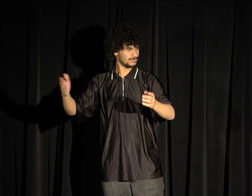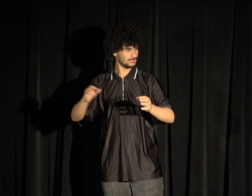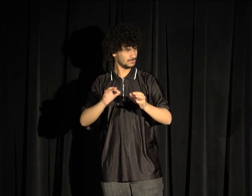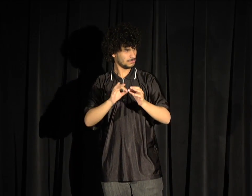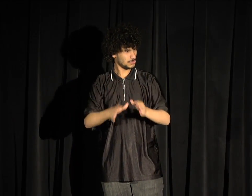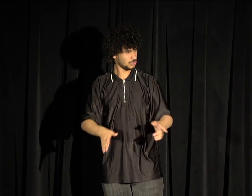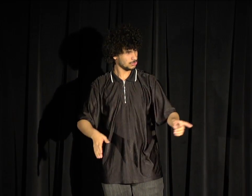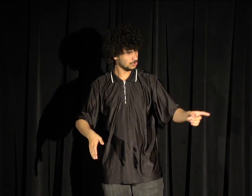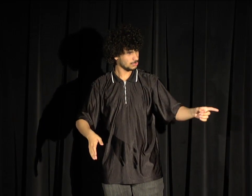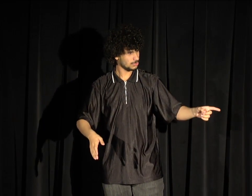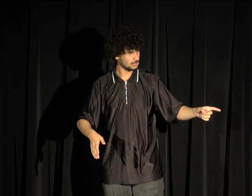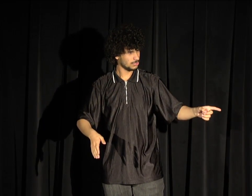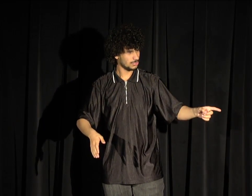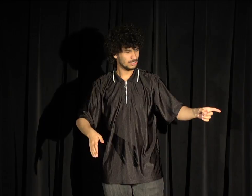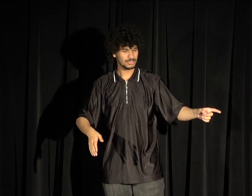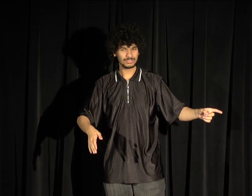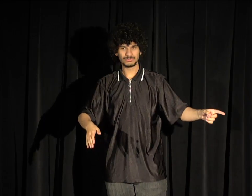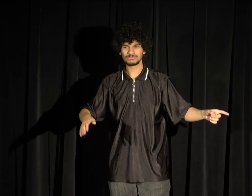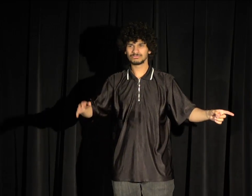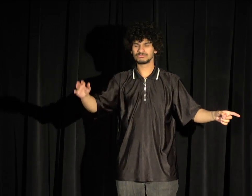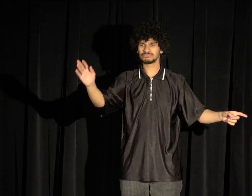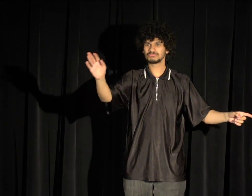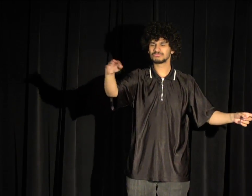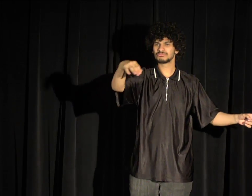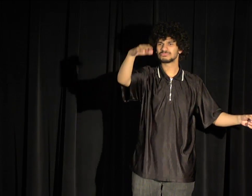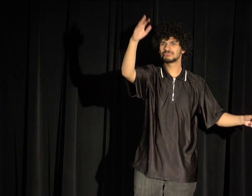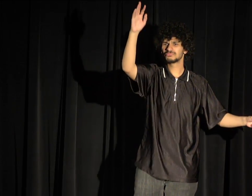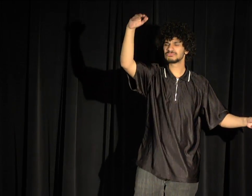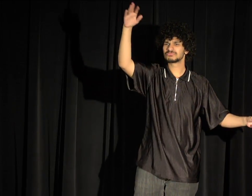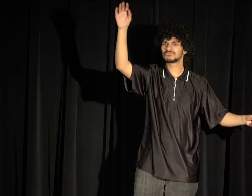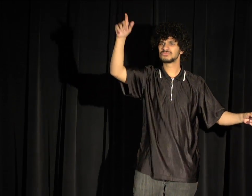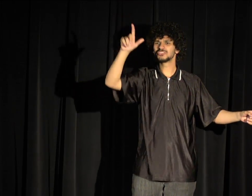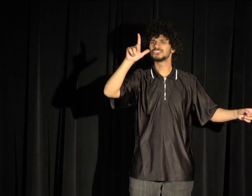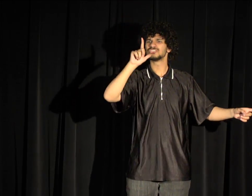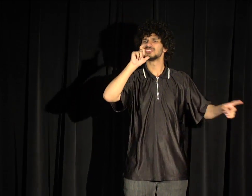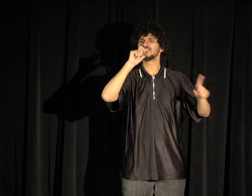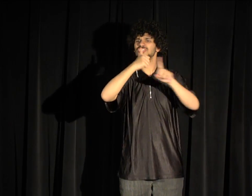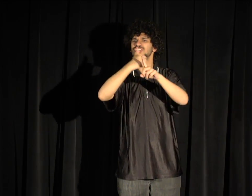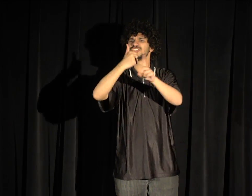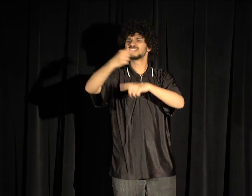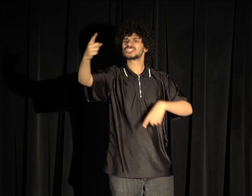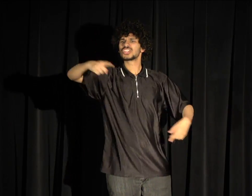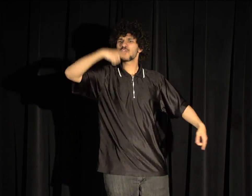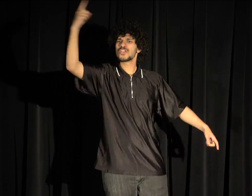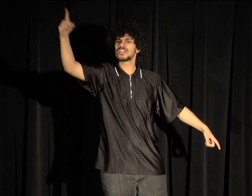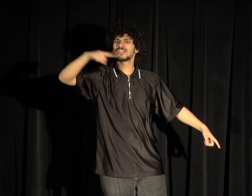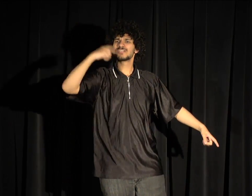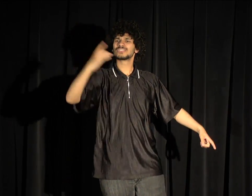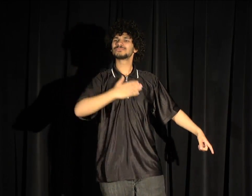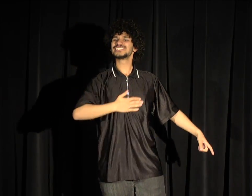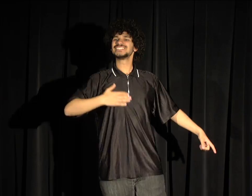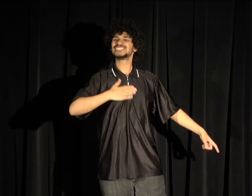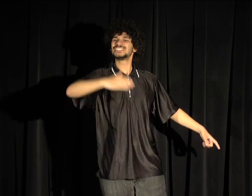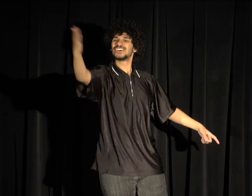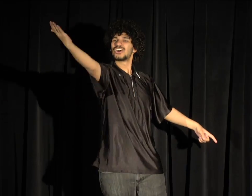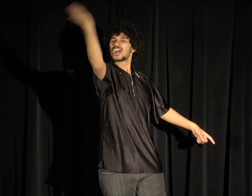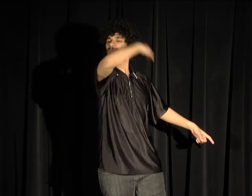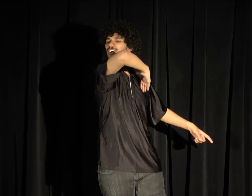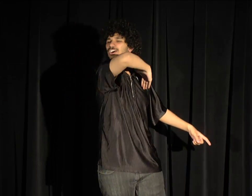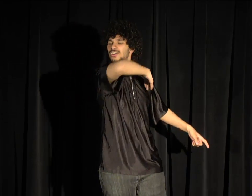preacher looks over and thinks, an interpreter? Oh, okay. Who's hearing? Come on